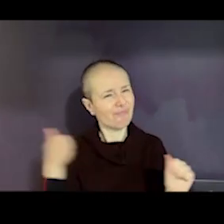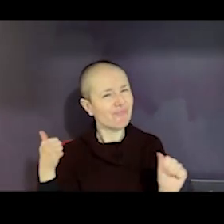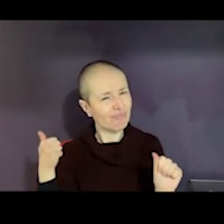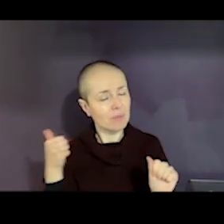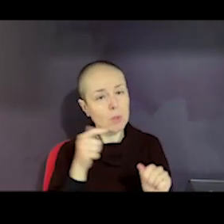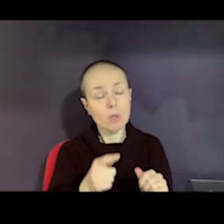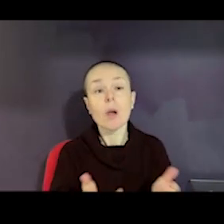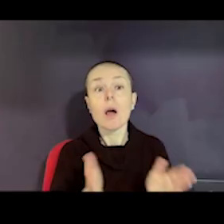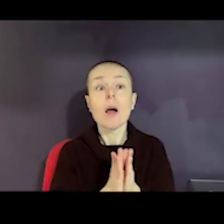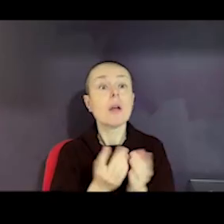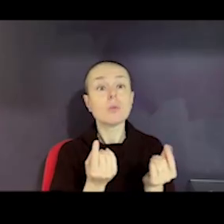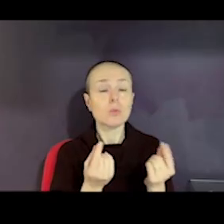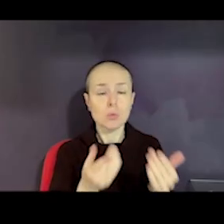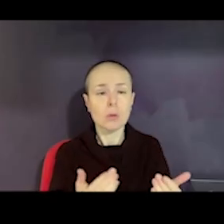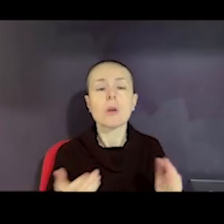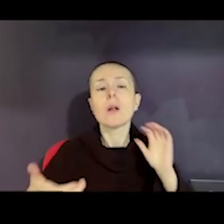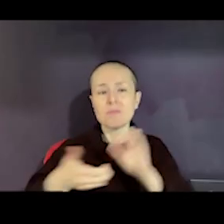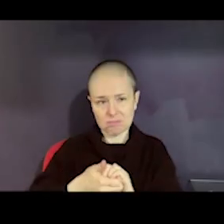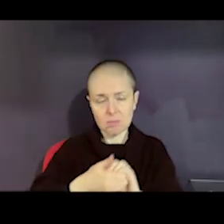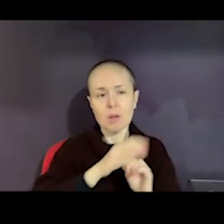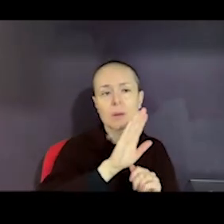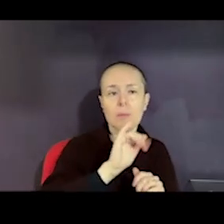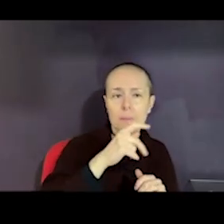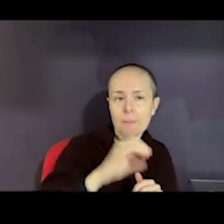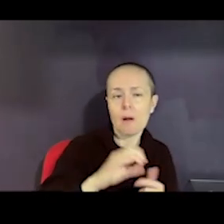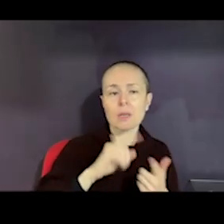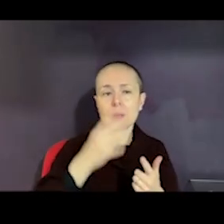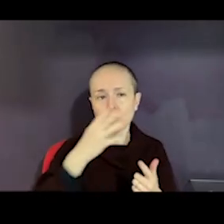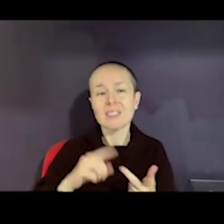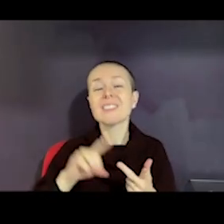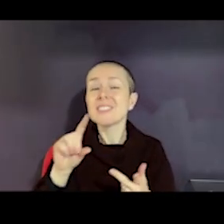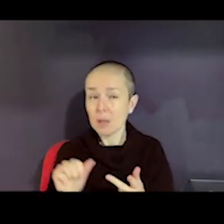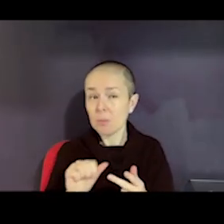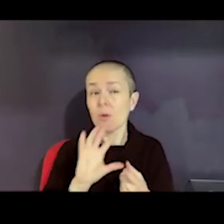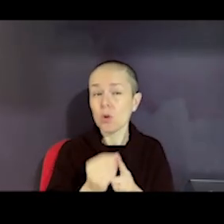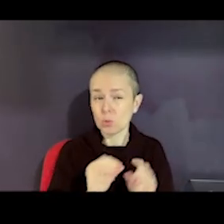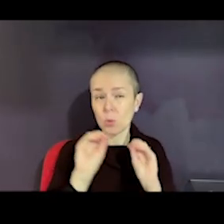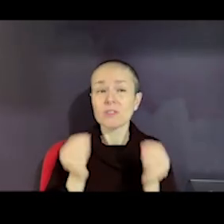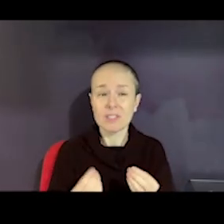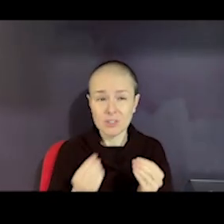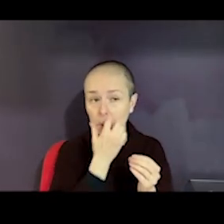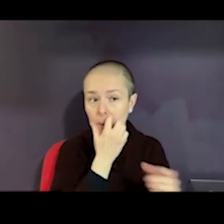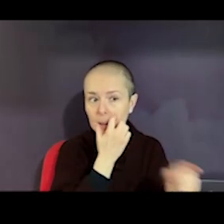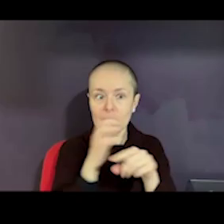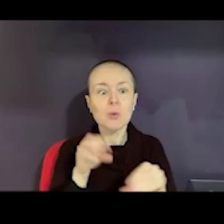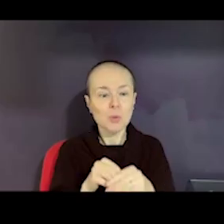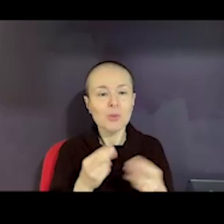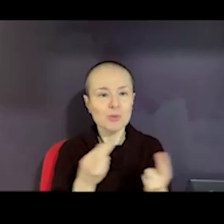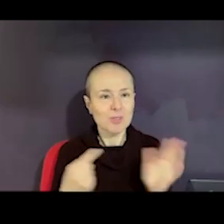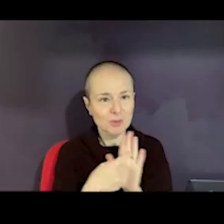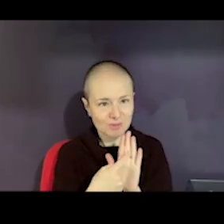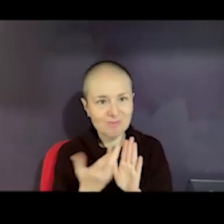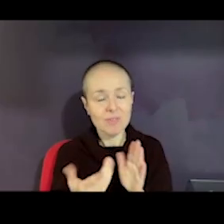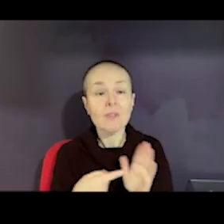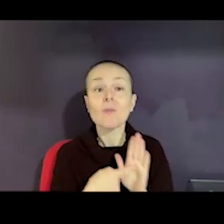to partner and work with BIPOC, immigrant, and disabled cultural organizations. And it includes resources to help you do that. For example, a